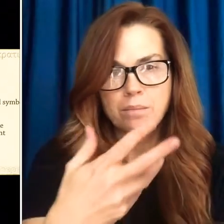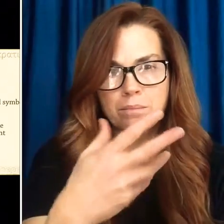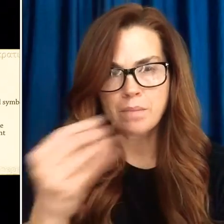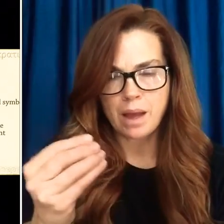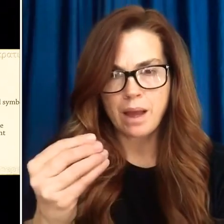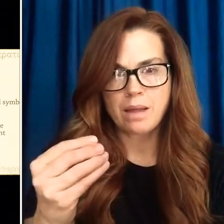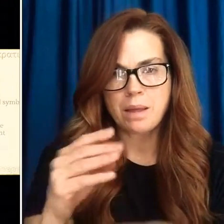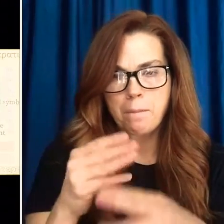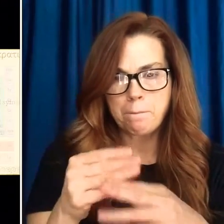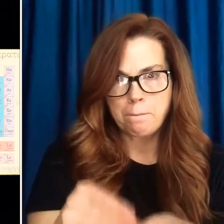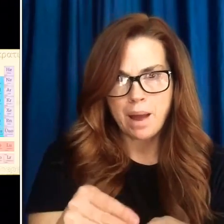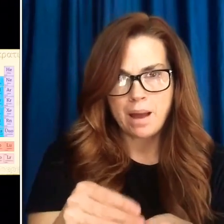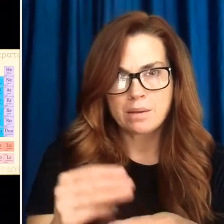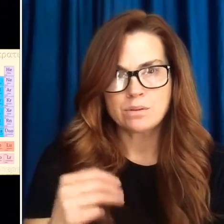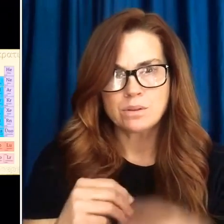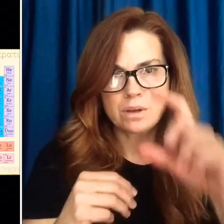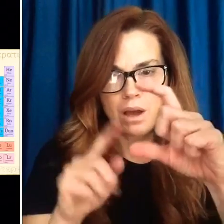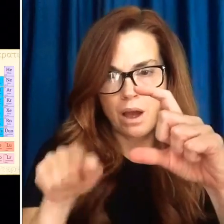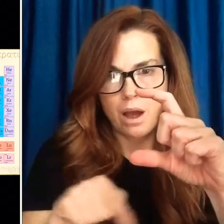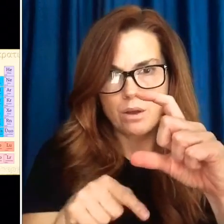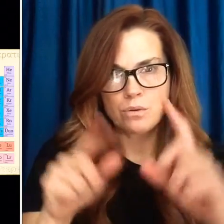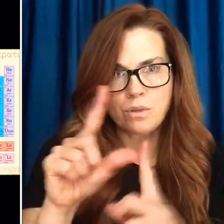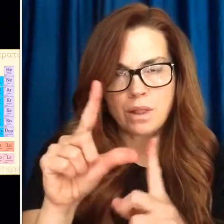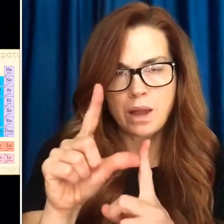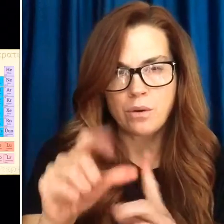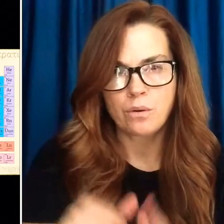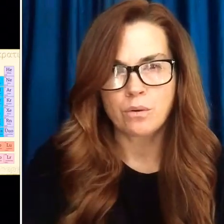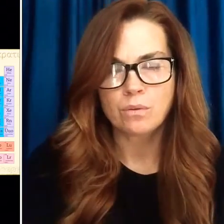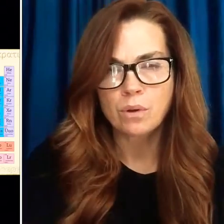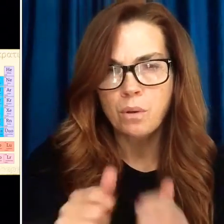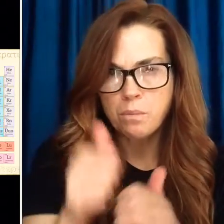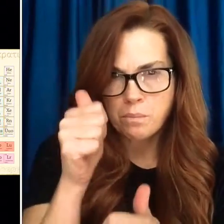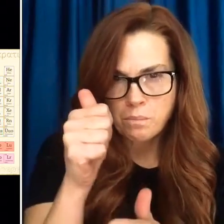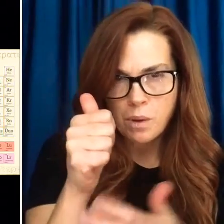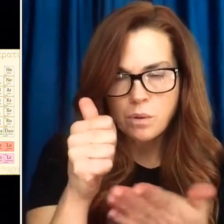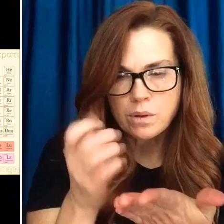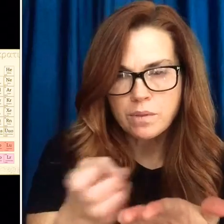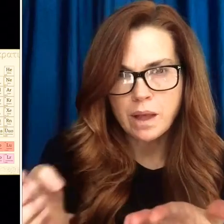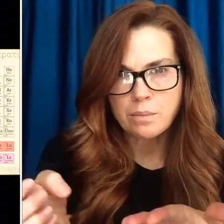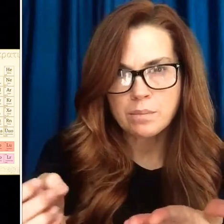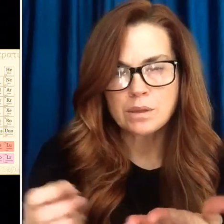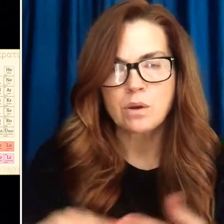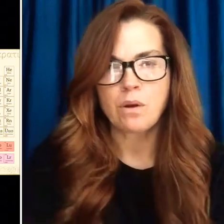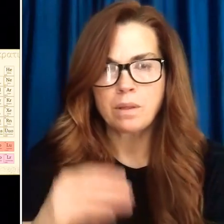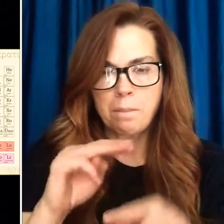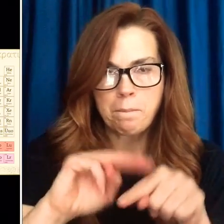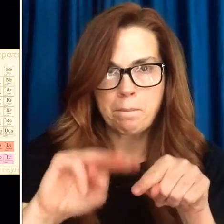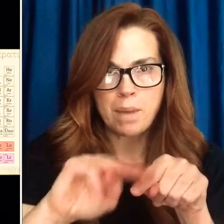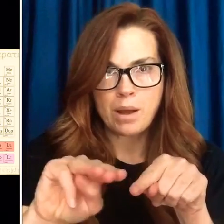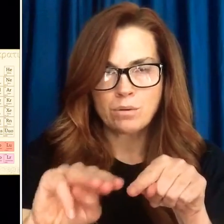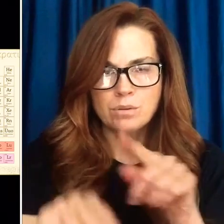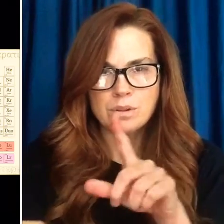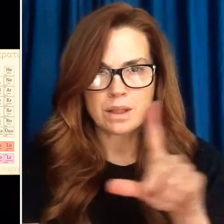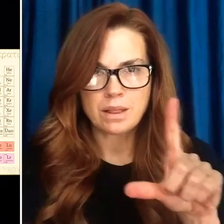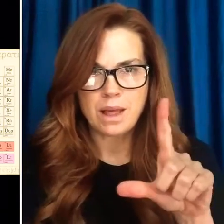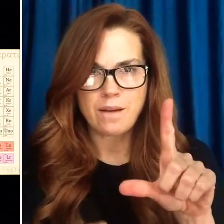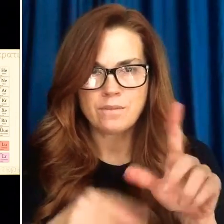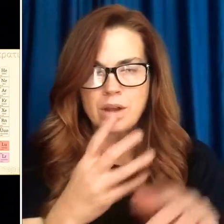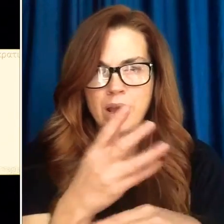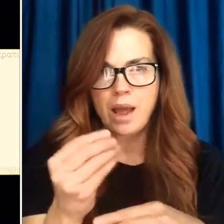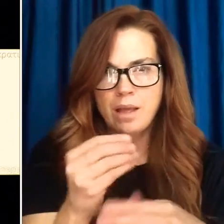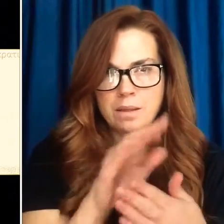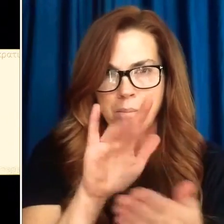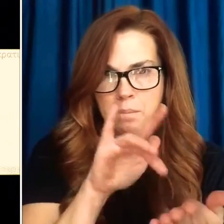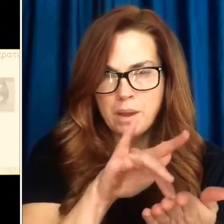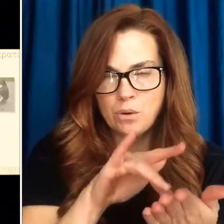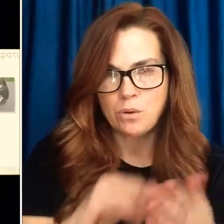mass. Most elements are metals, and you can find them on the left and in the middle of the periodic table.